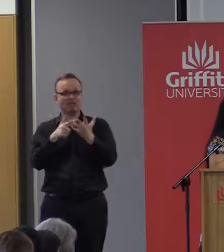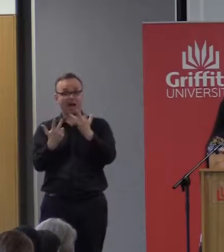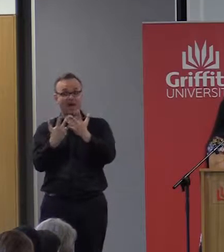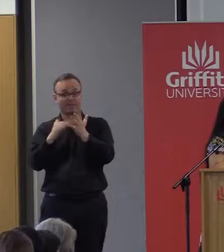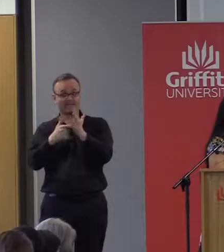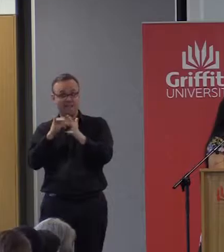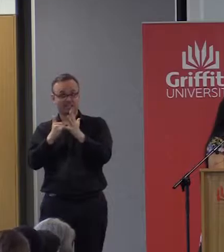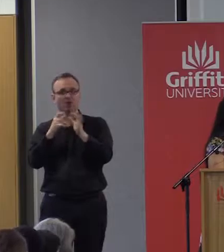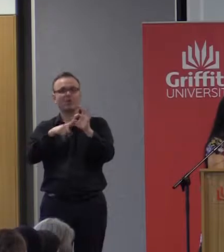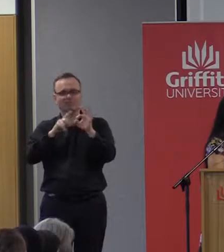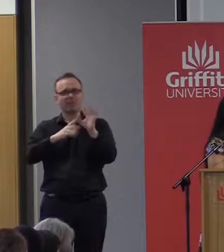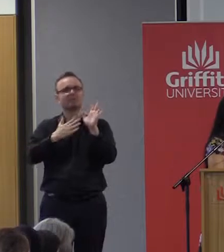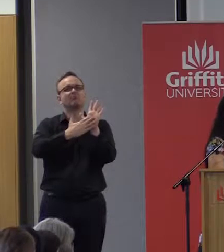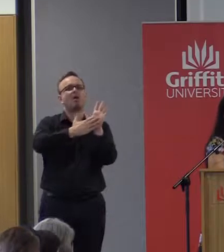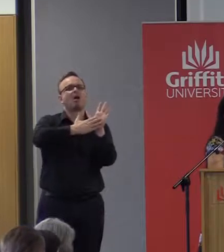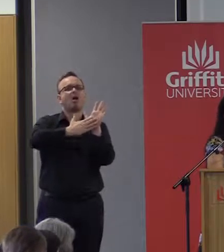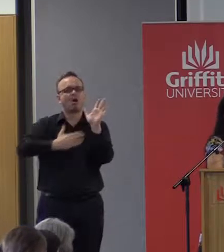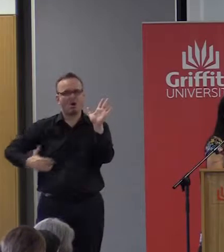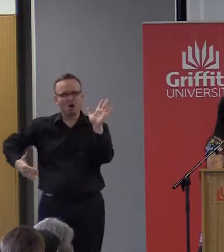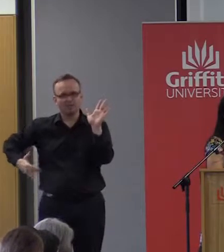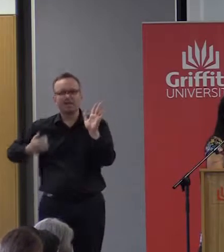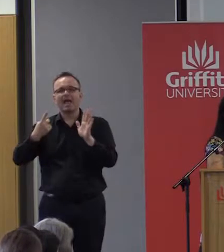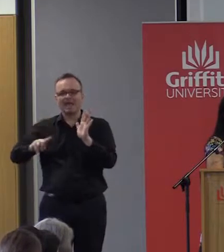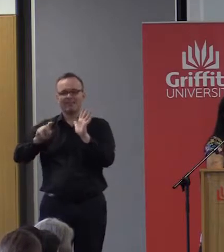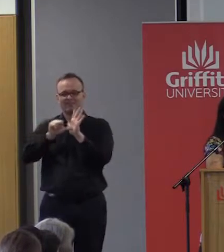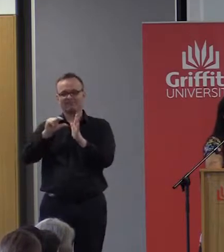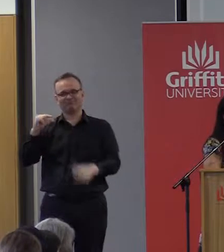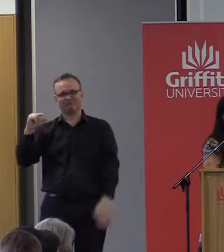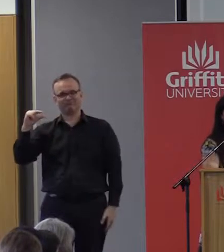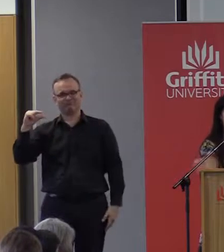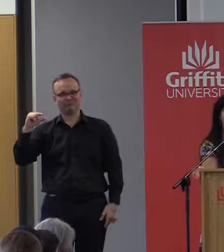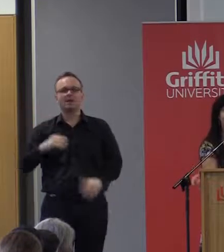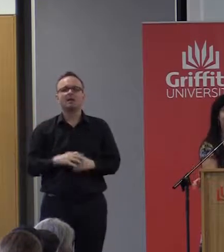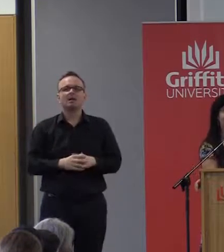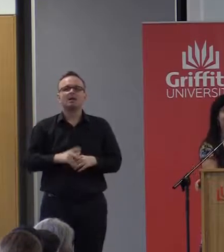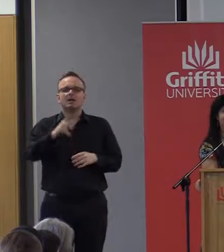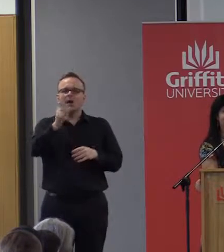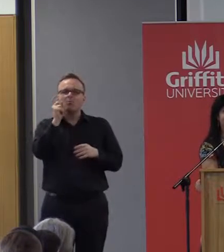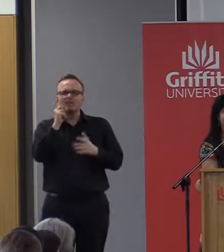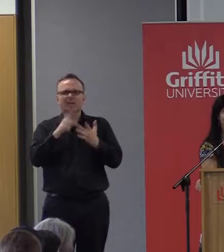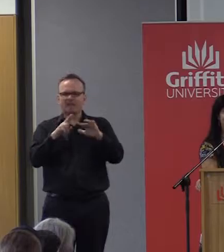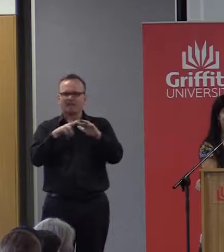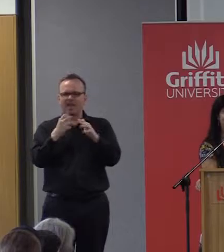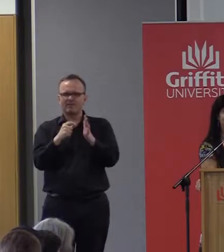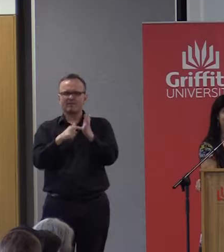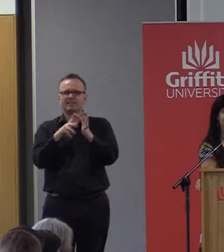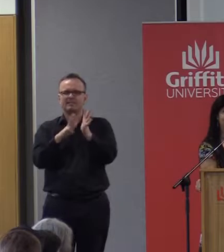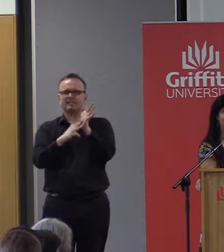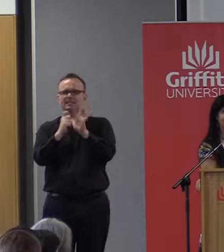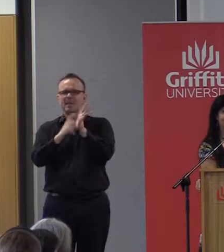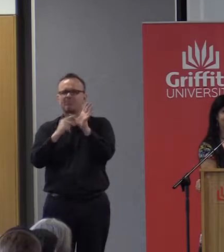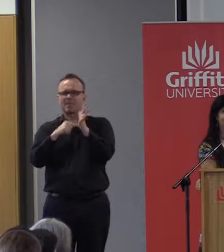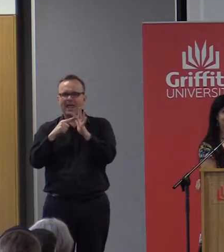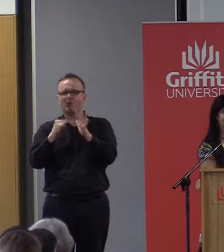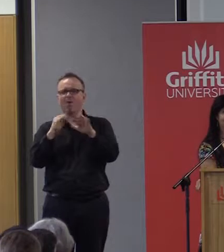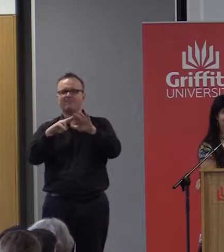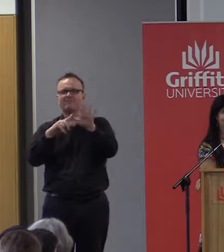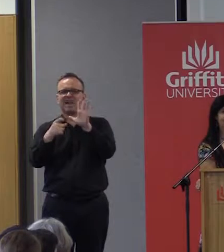is quite behind and quite underfunded. Yeah, just wondering, so is there a template fact sheet or of any kind